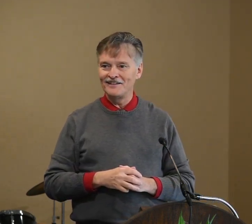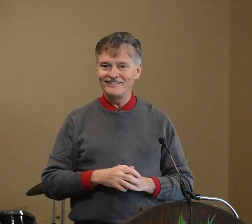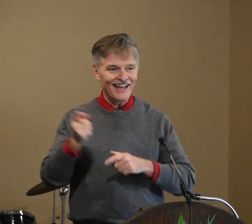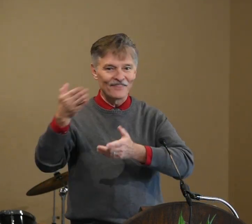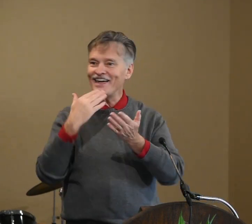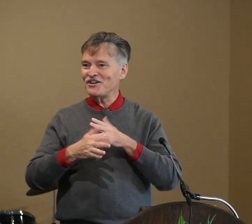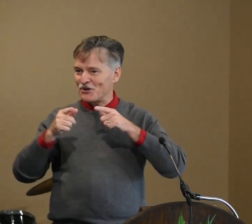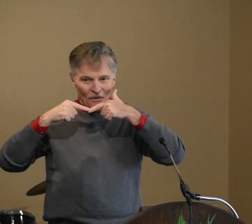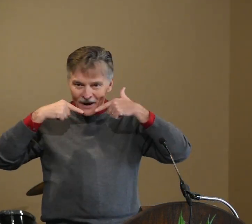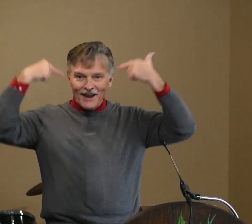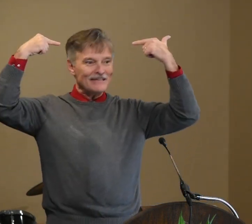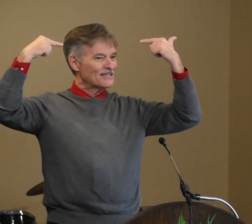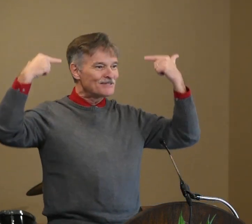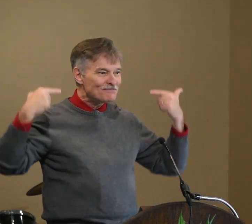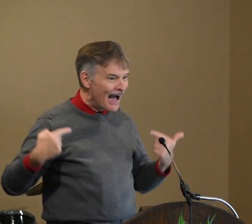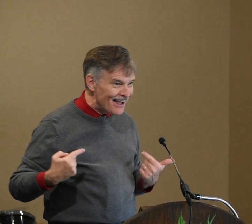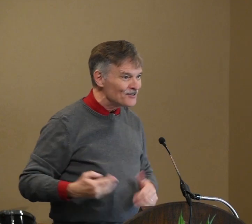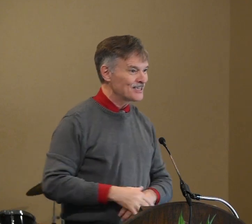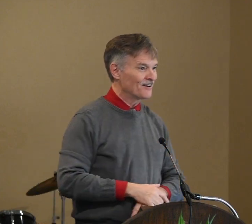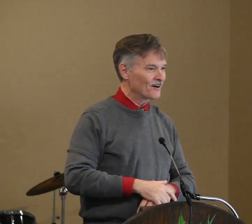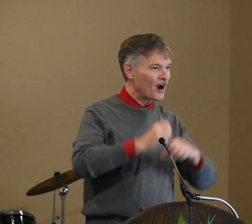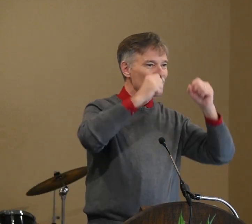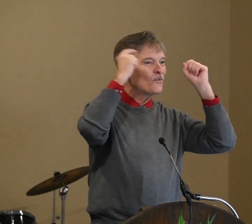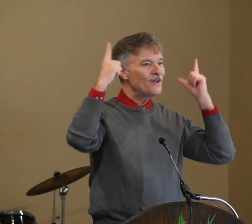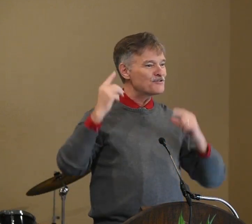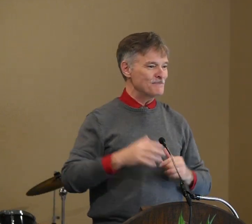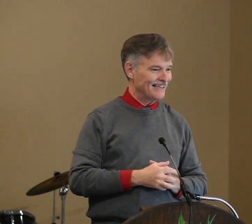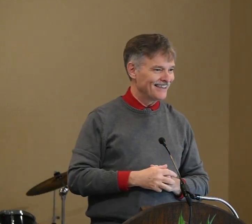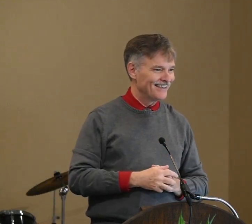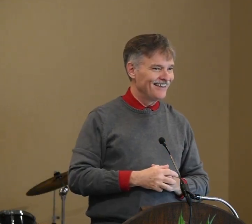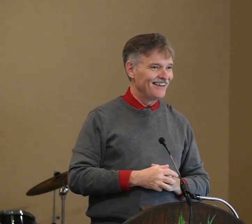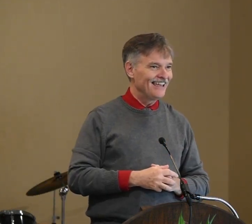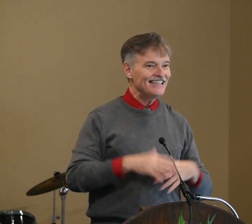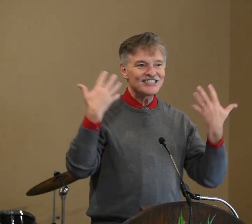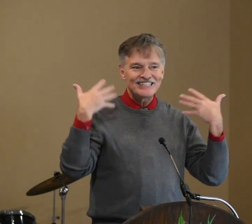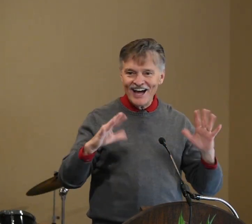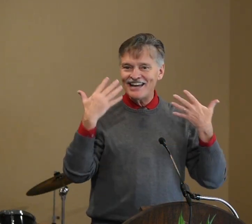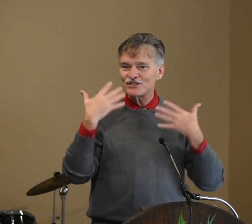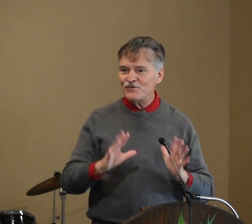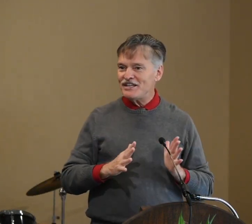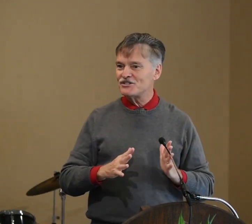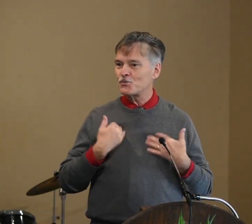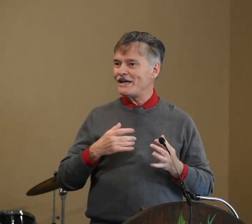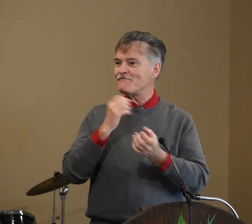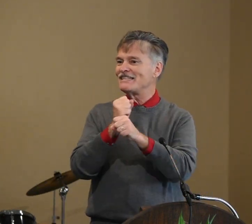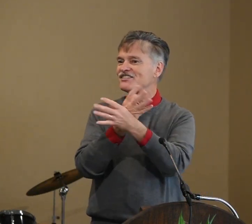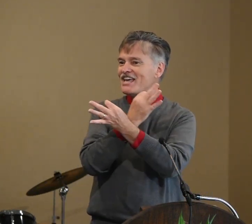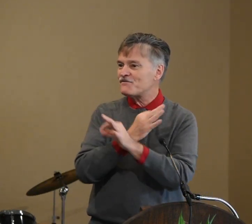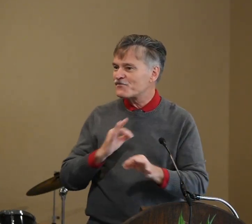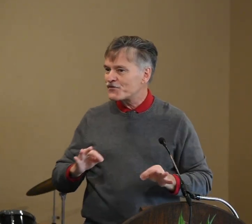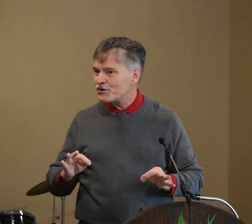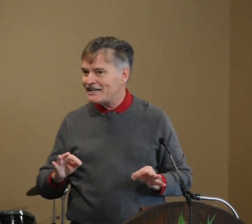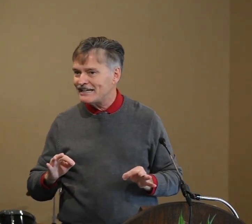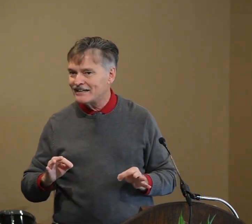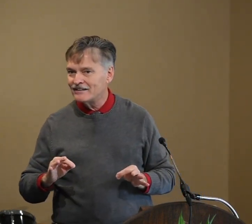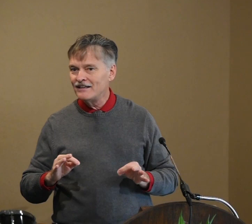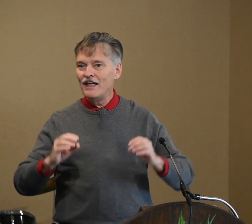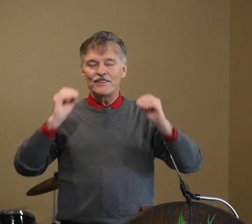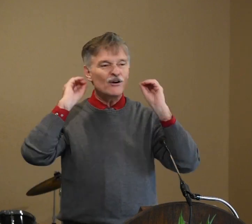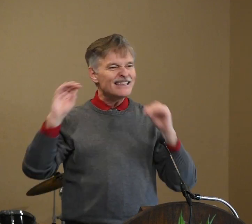Yeah, thank you. We ought to be some smiles here. Are you with me? It's done. It's finished. We have been set free. There is